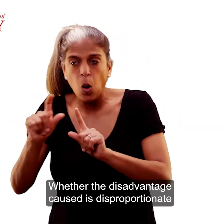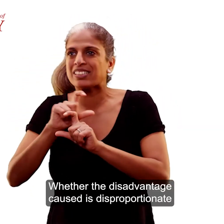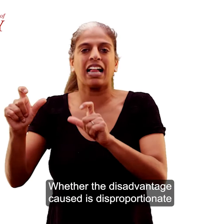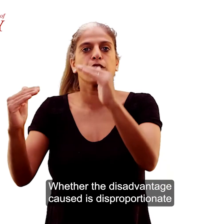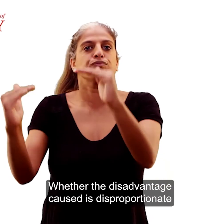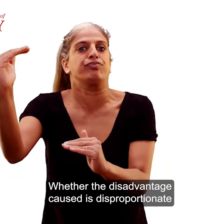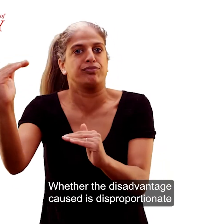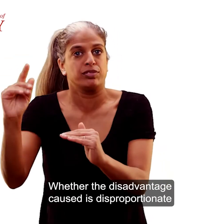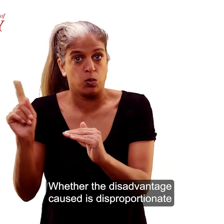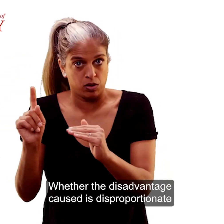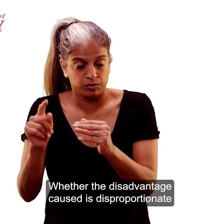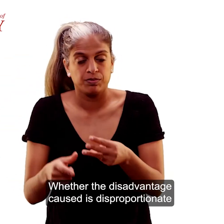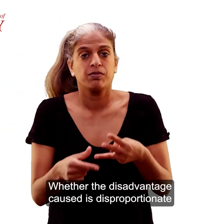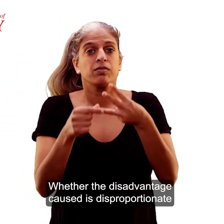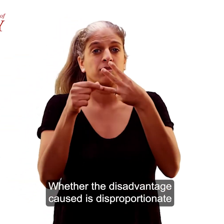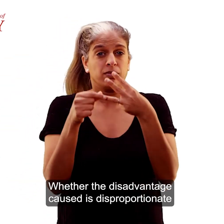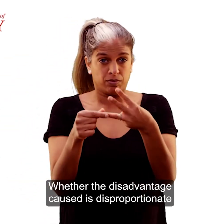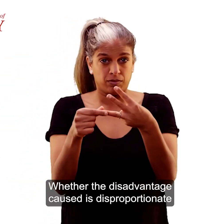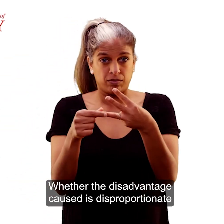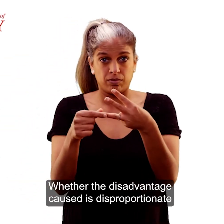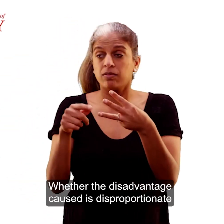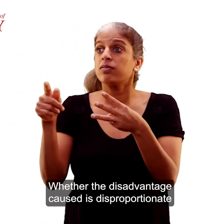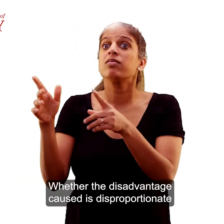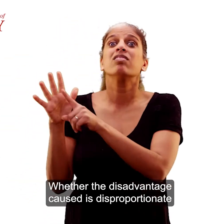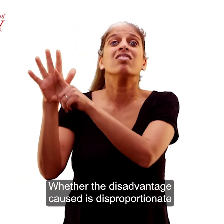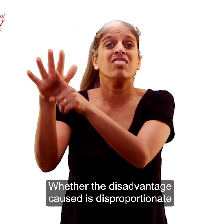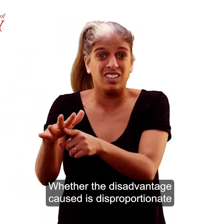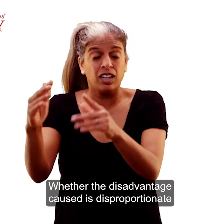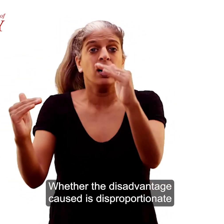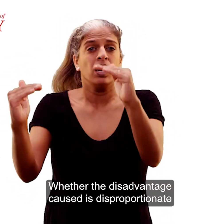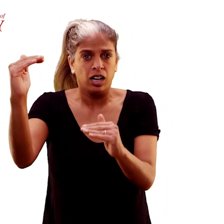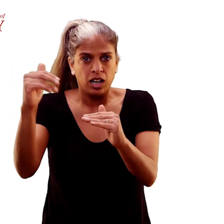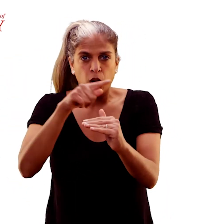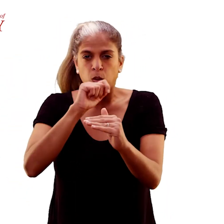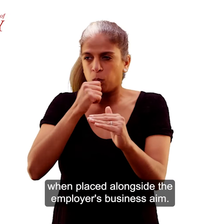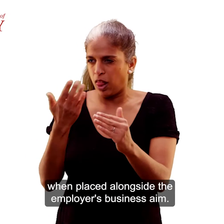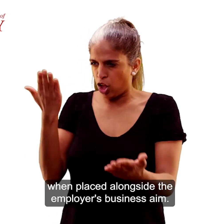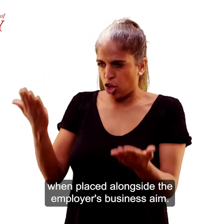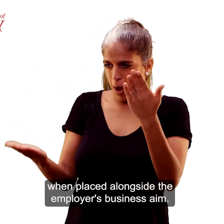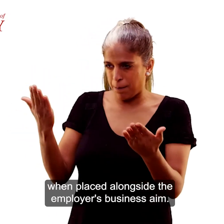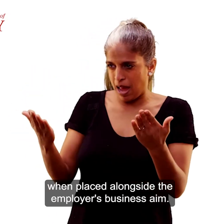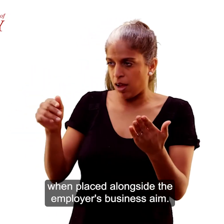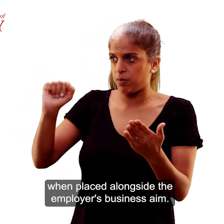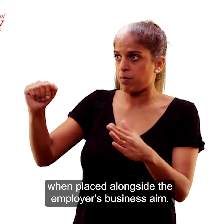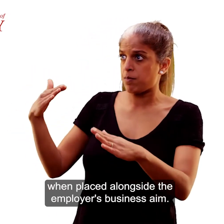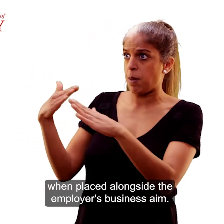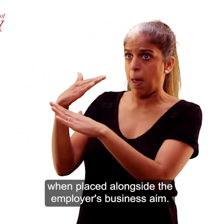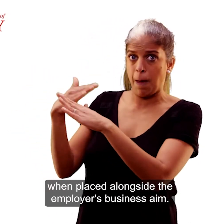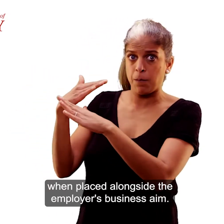and whether the disadvantage caused is disproportionate when placed alongside the employer's